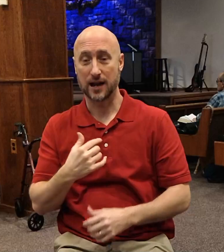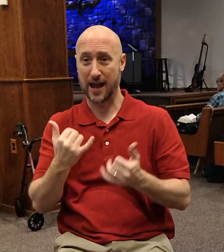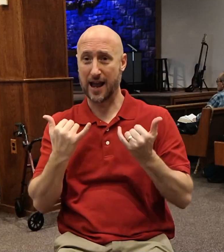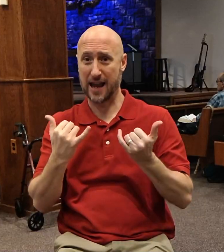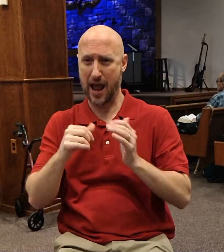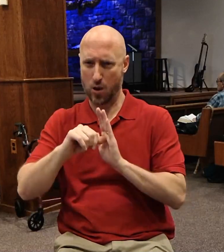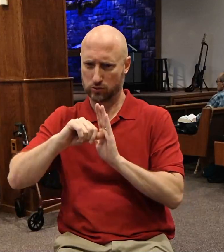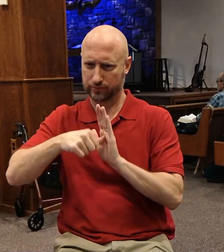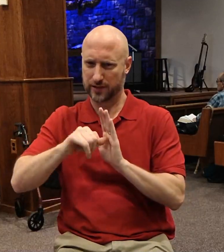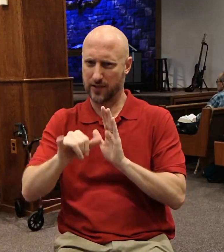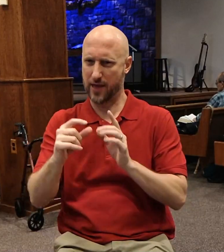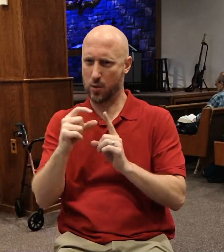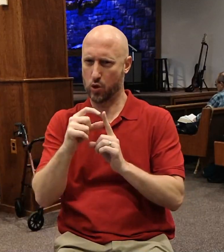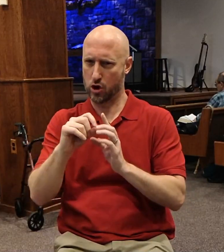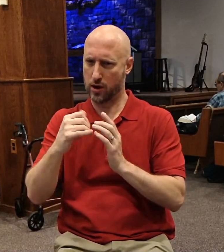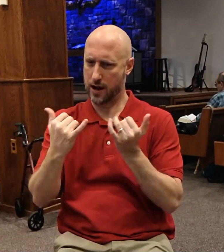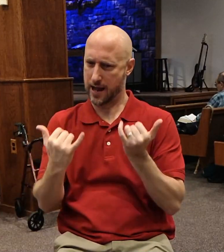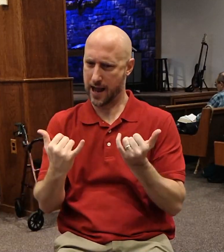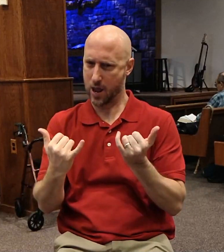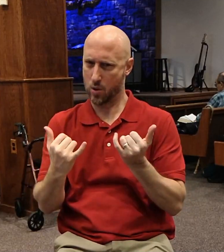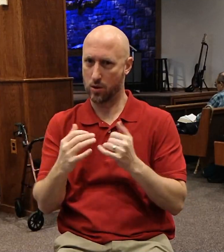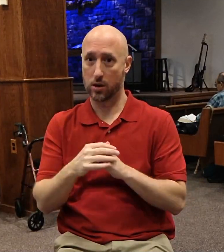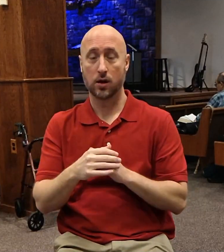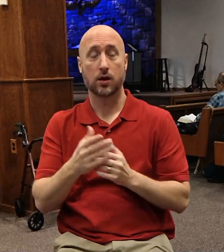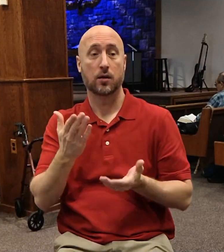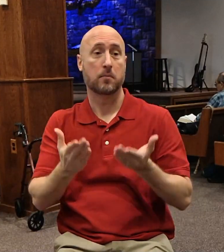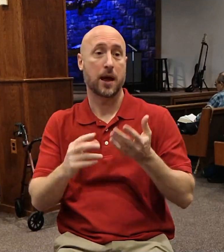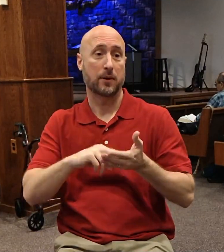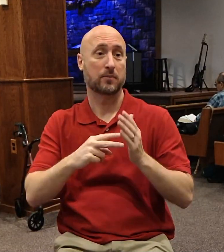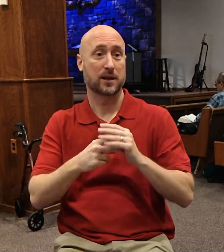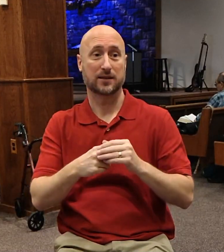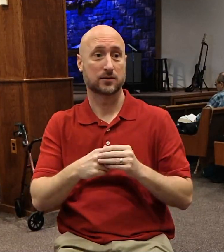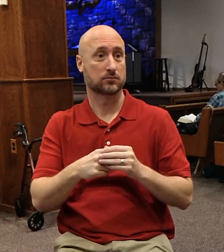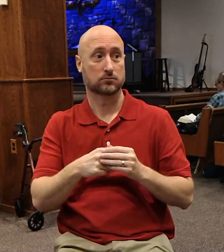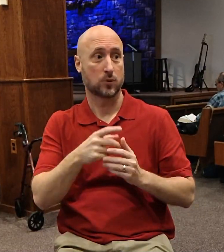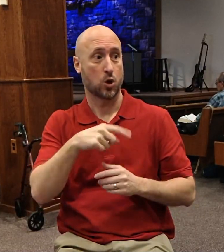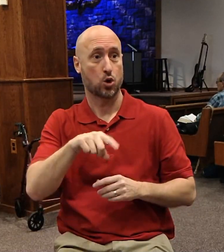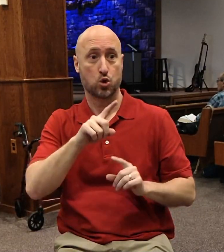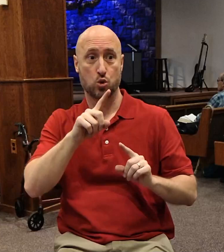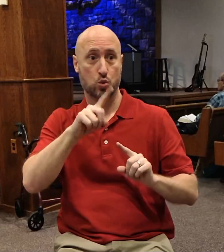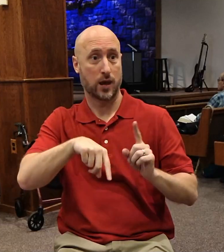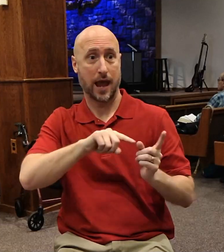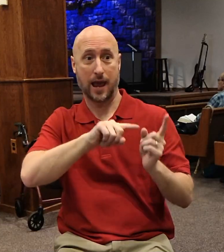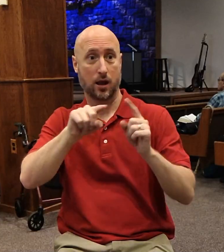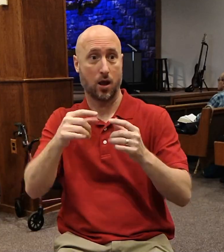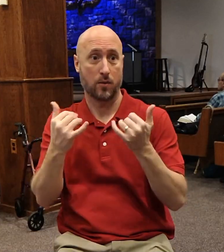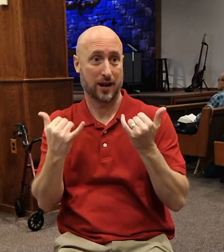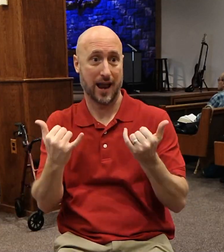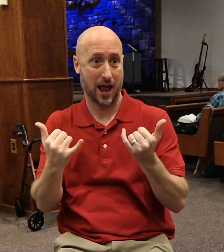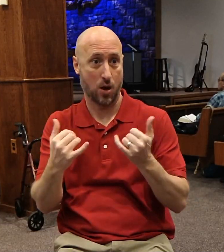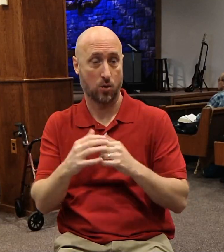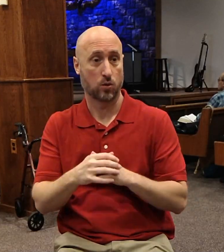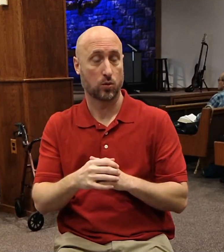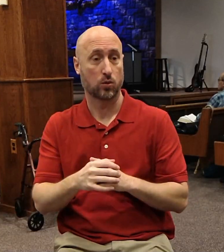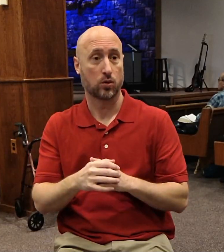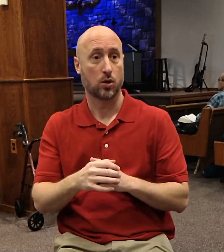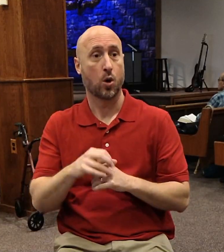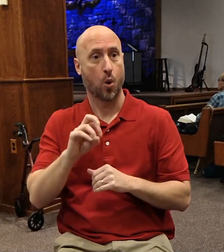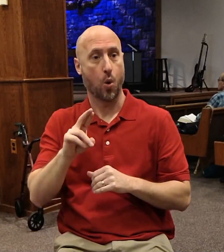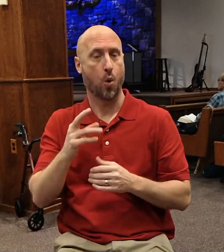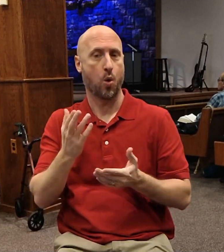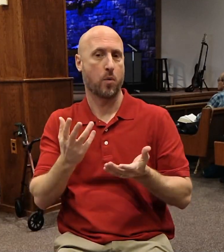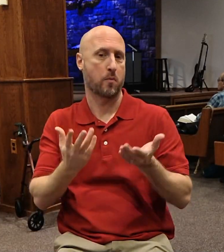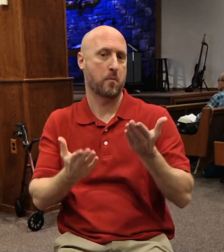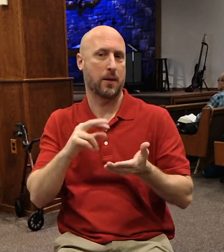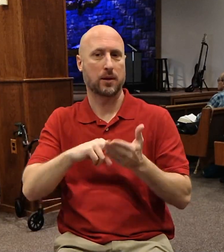it's, you cannot come now, which would corroborate verse 36. When he's talking to Peter, says, whither I go, thou canst not follow me